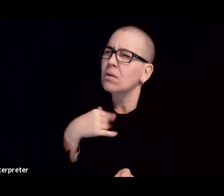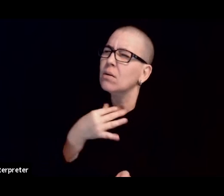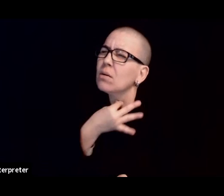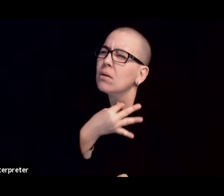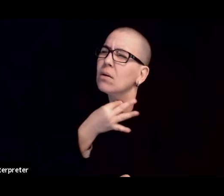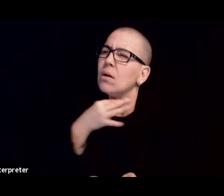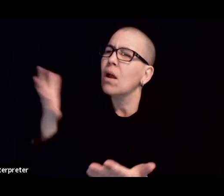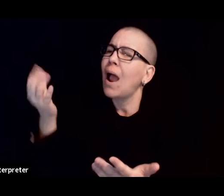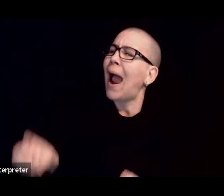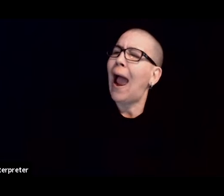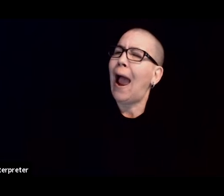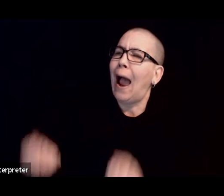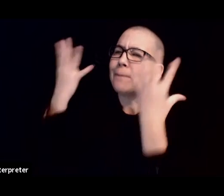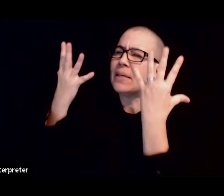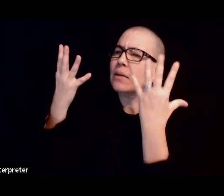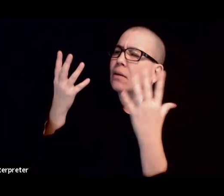that.